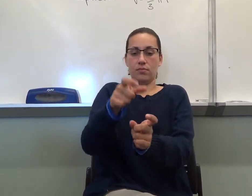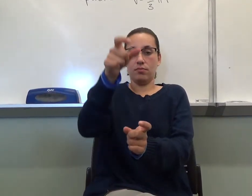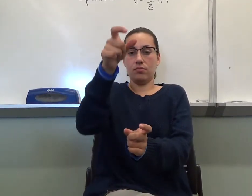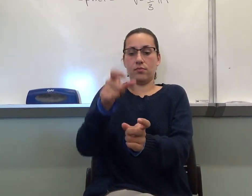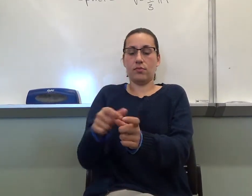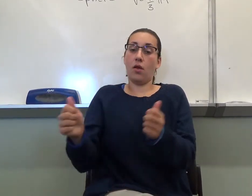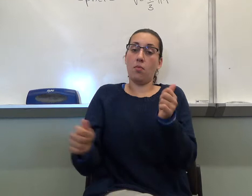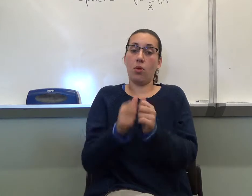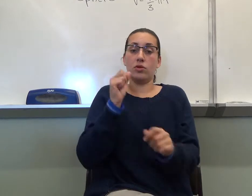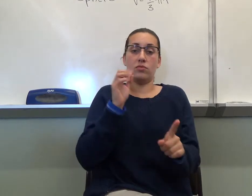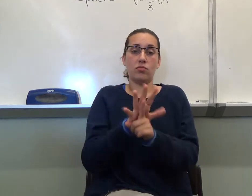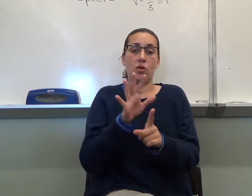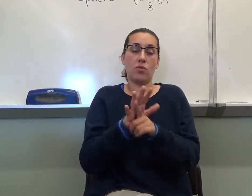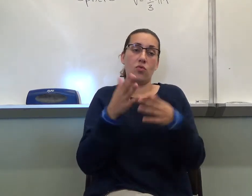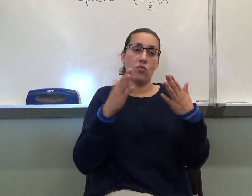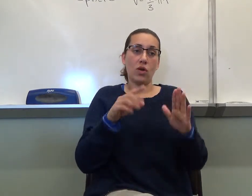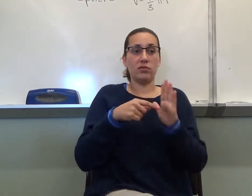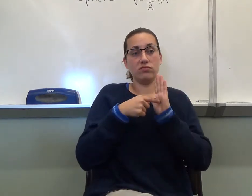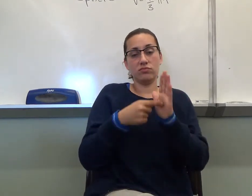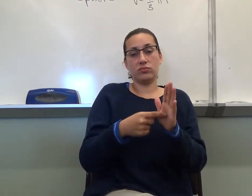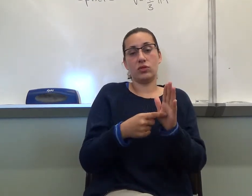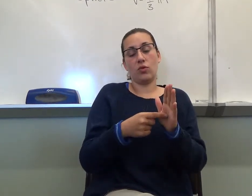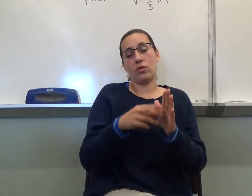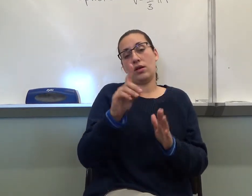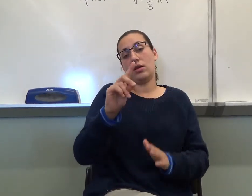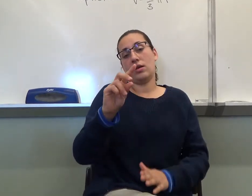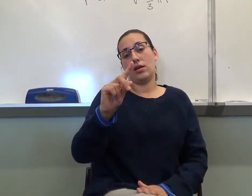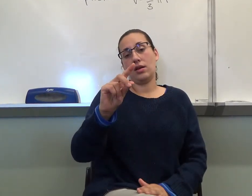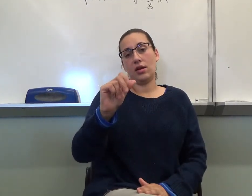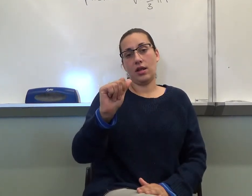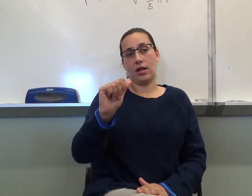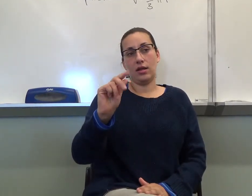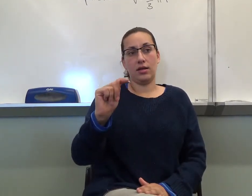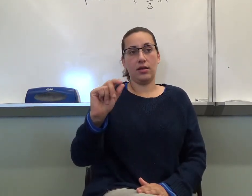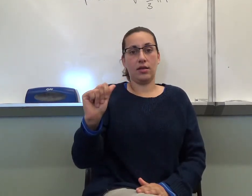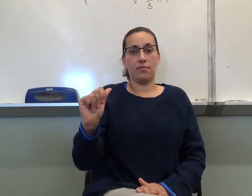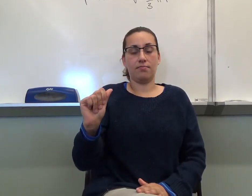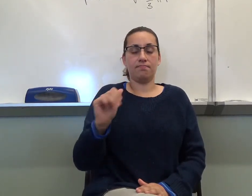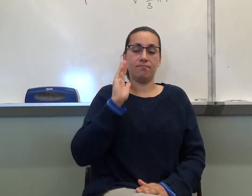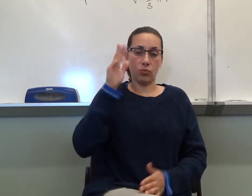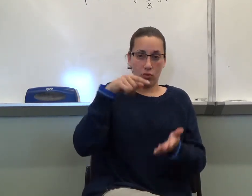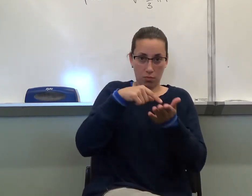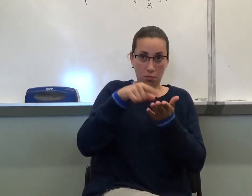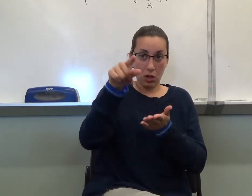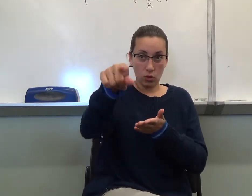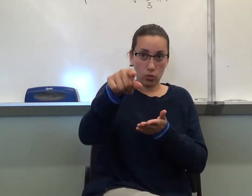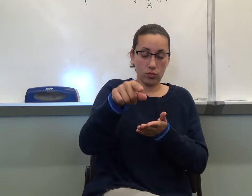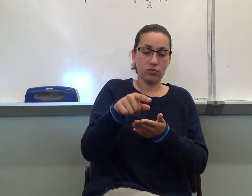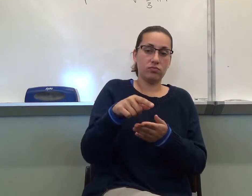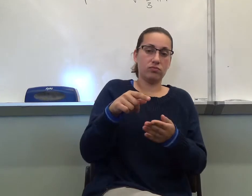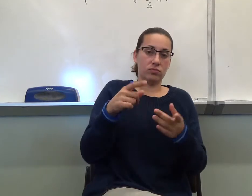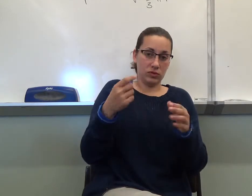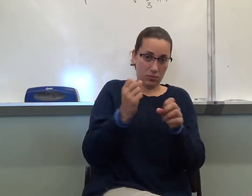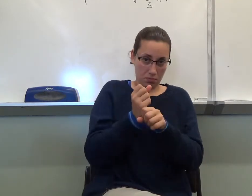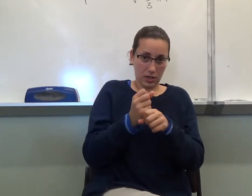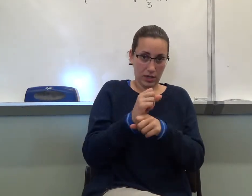This is what they're going to pay you to do, bar graph. It is actually a table, but various columns